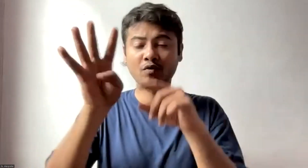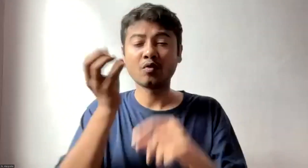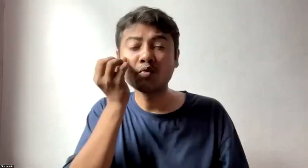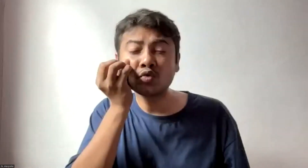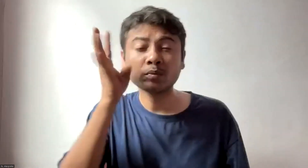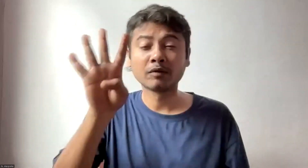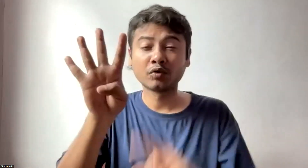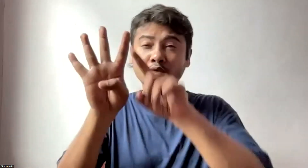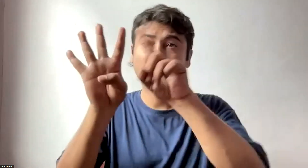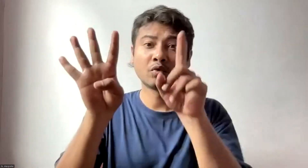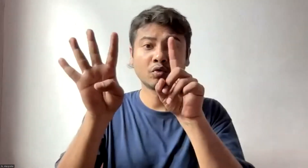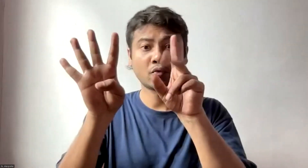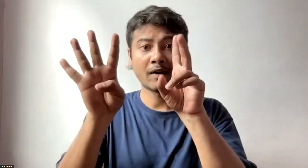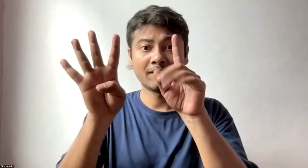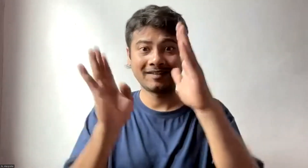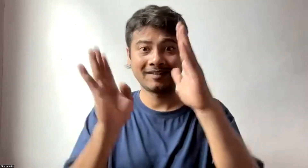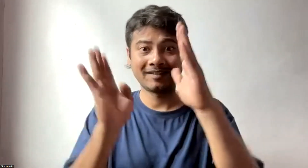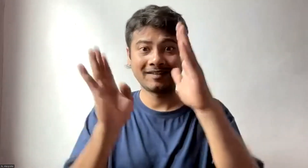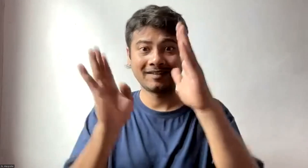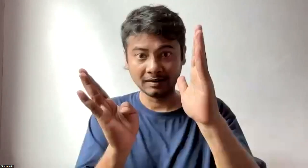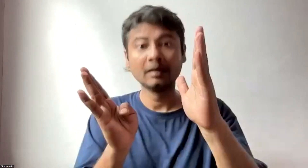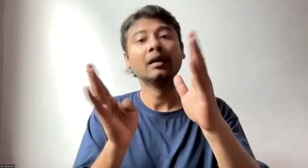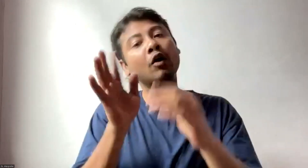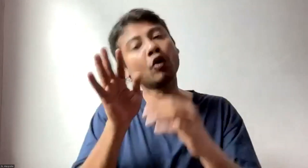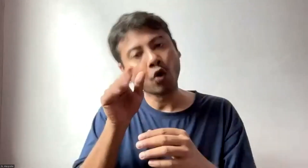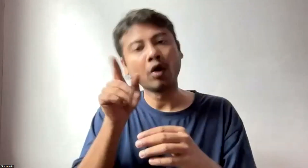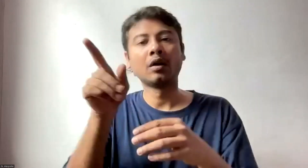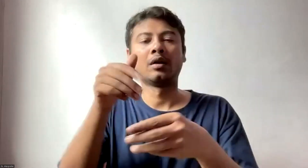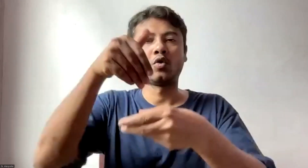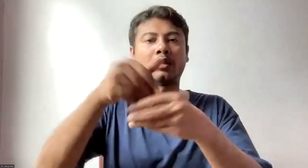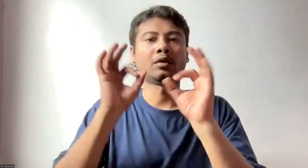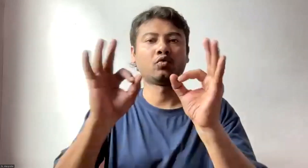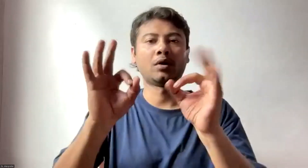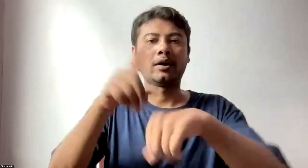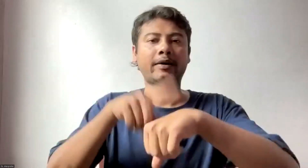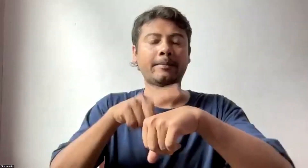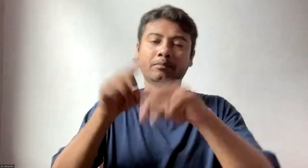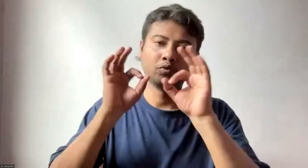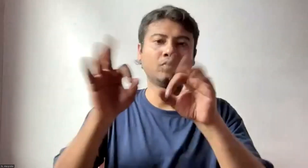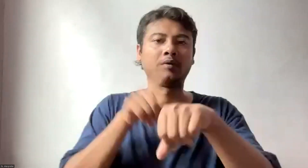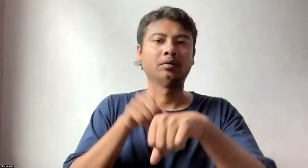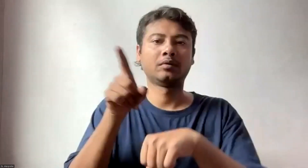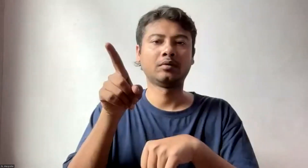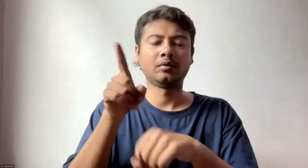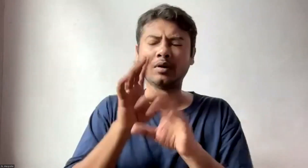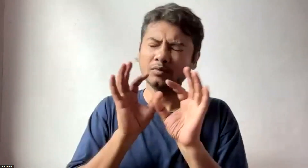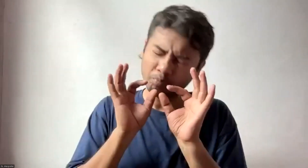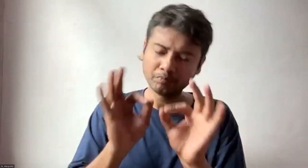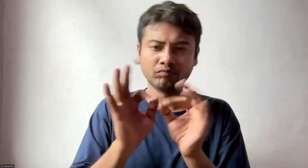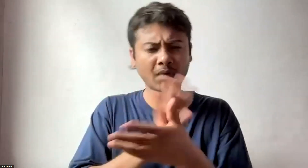So that timing is considered to be a good time, pure time. Then from 12 to